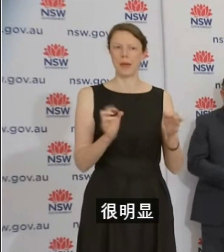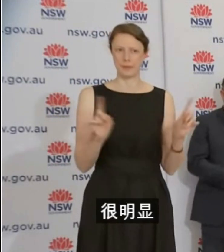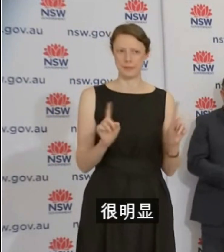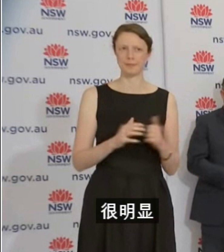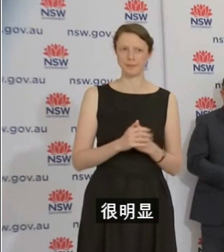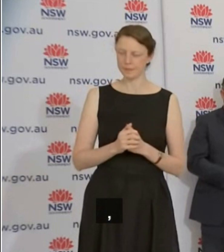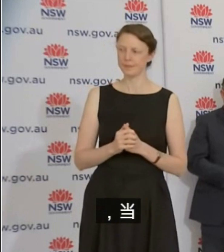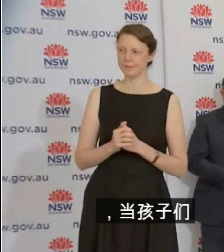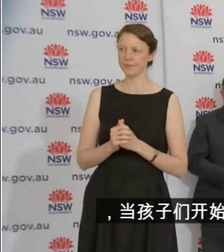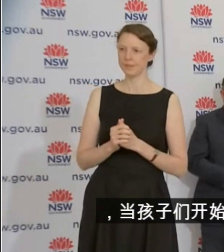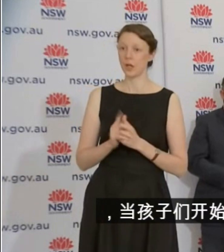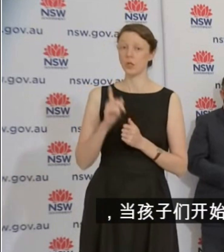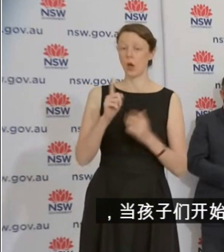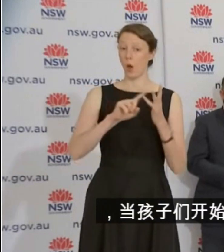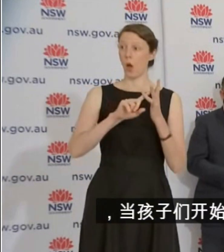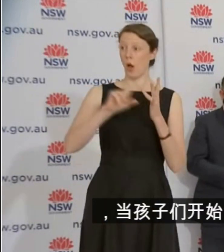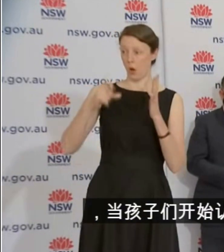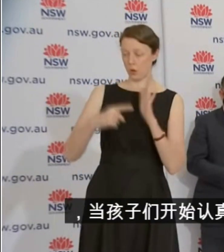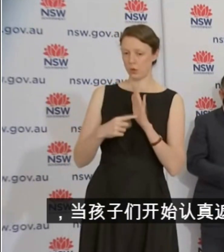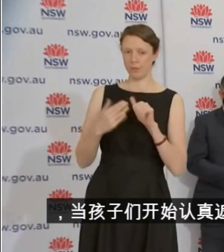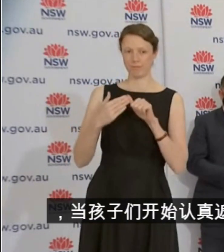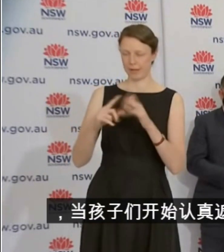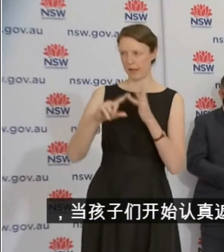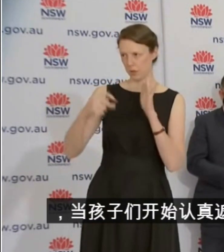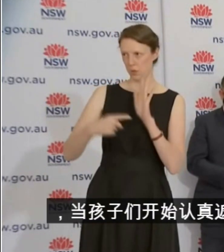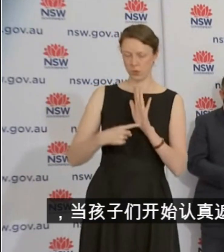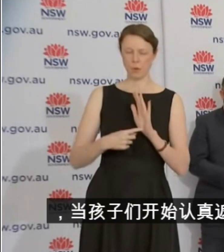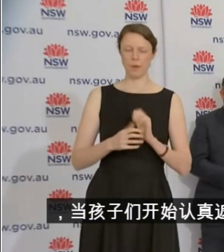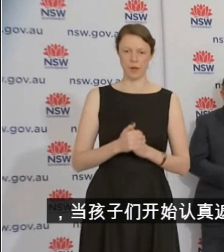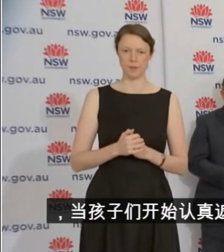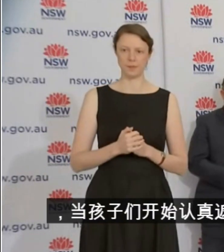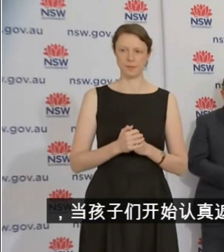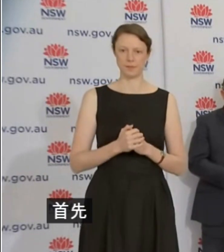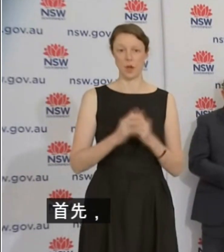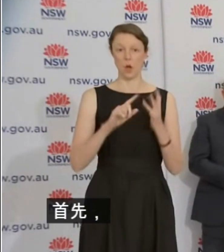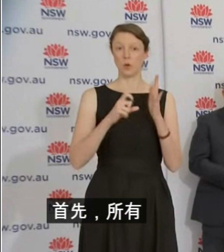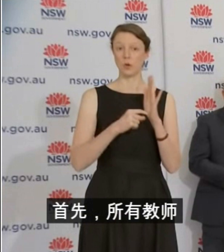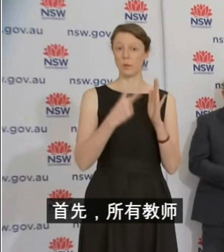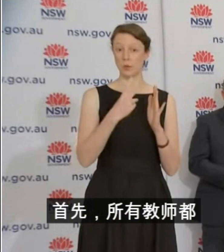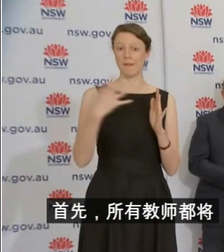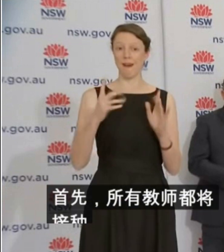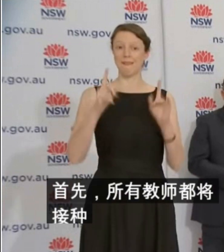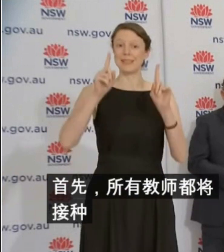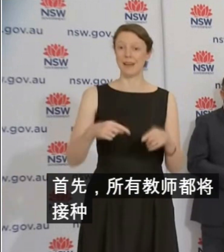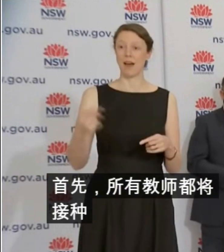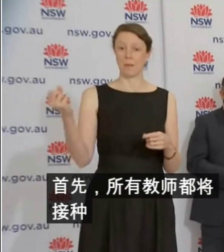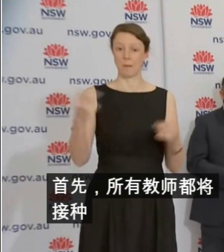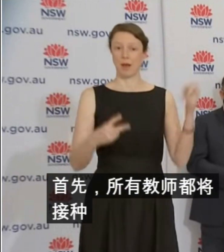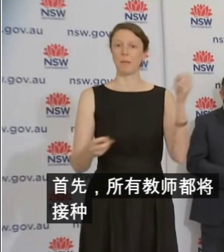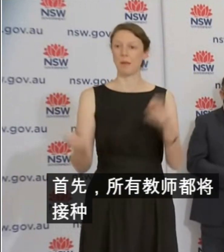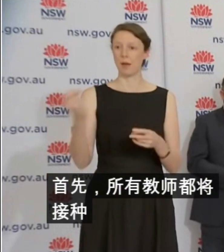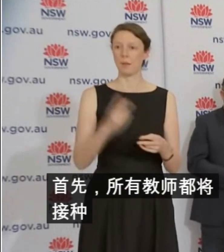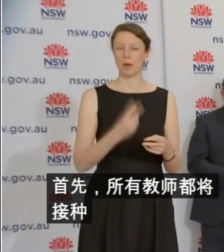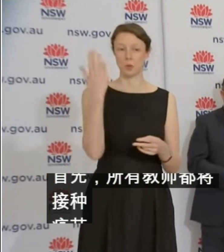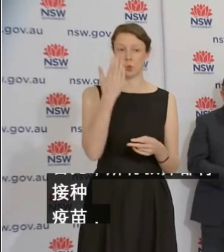things that will be very different on October 25 when children start going back to school in earnest. And that is, firstly, all the teachers will be vaccinated. There'll